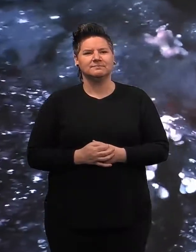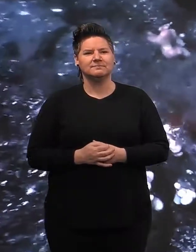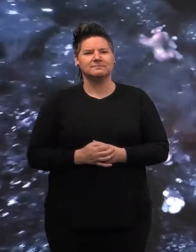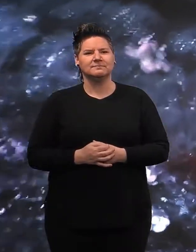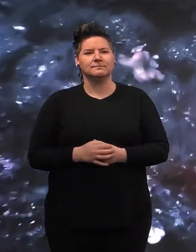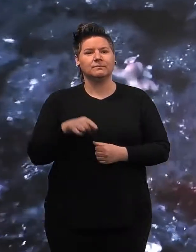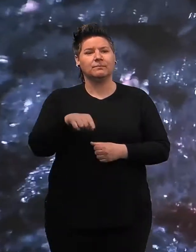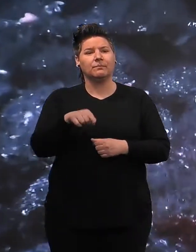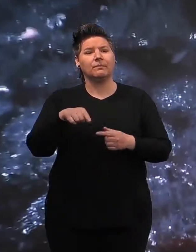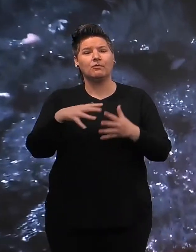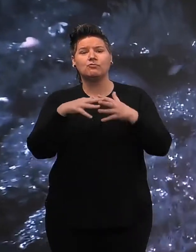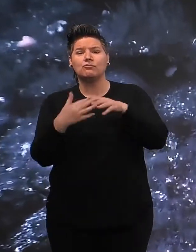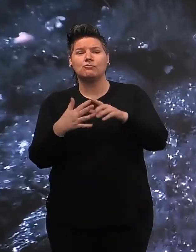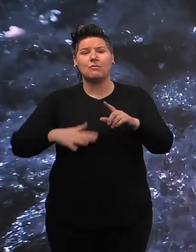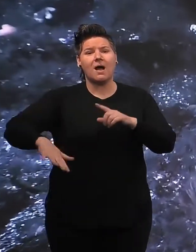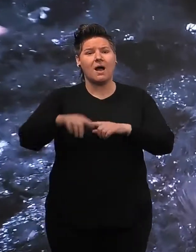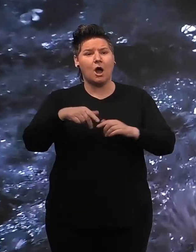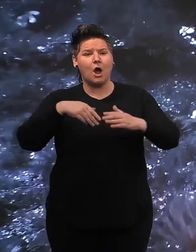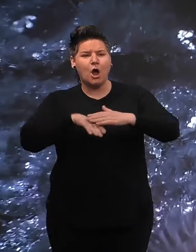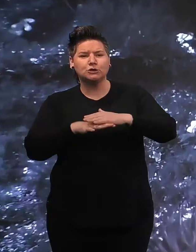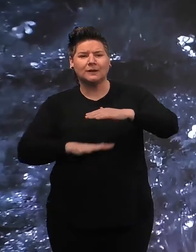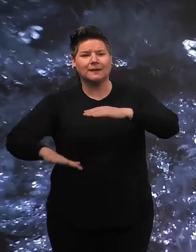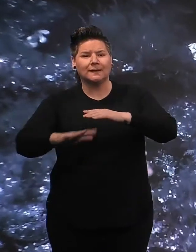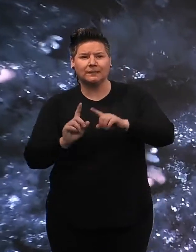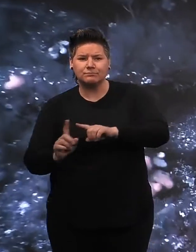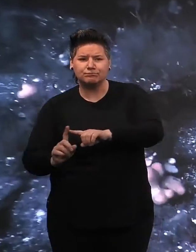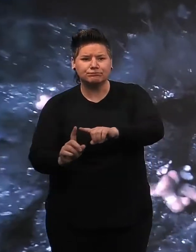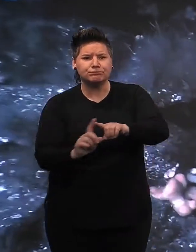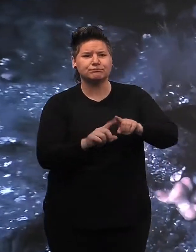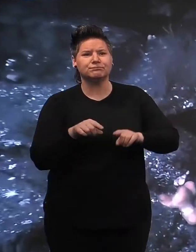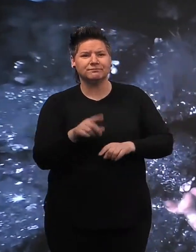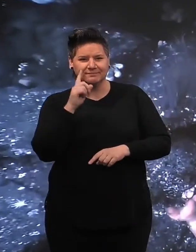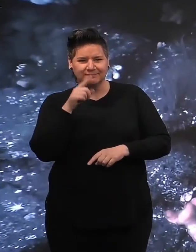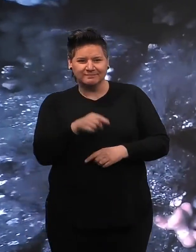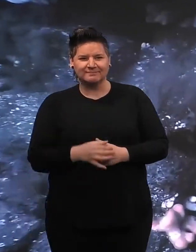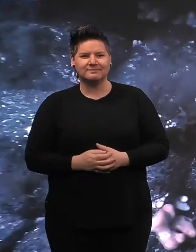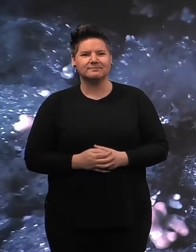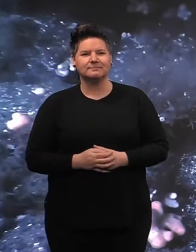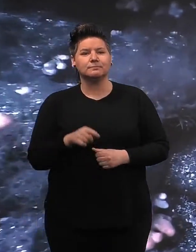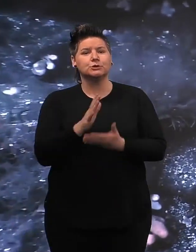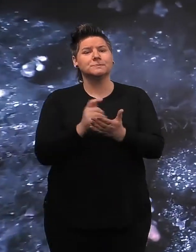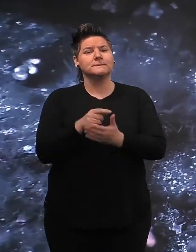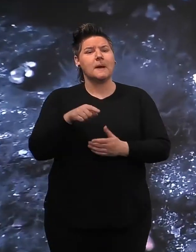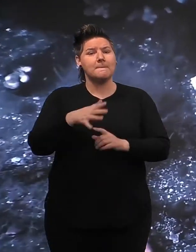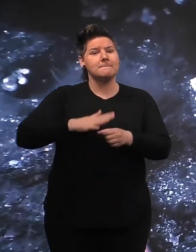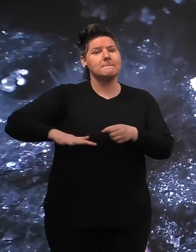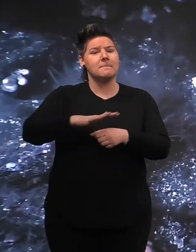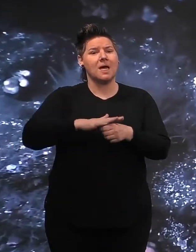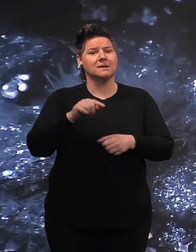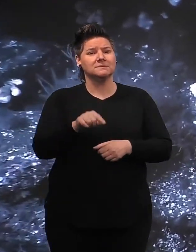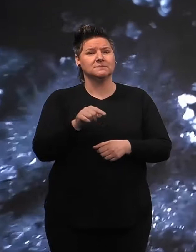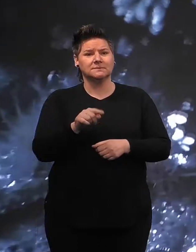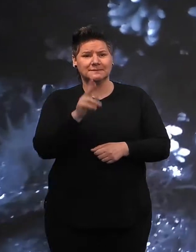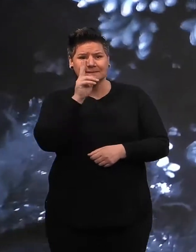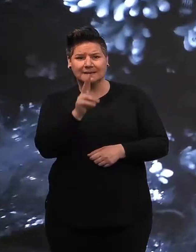And then the wreck, that's the underneath of the wreck that we can see just in front of us, so we can, sometimes there's a place just along here that you can see